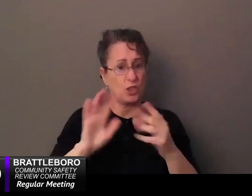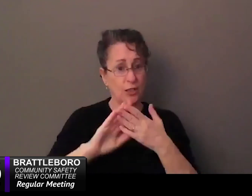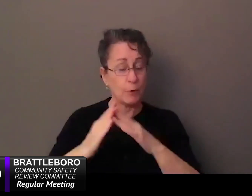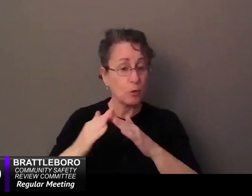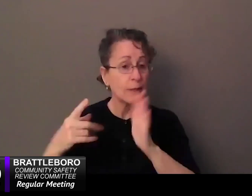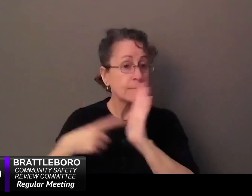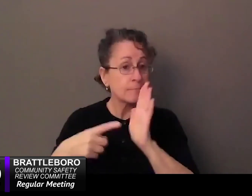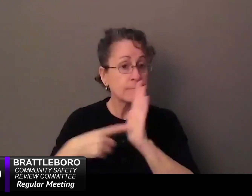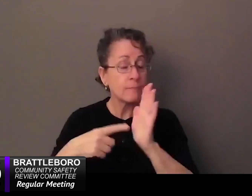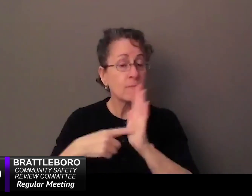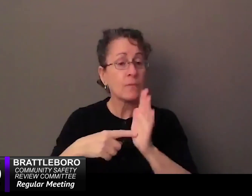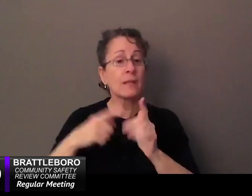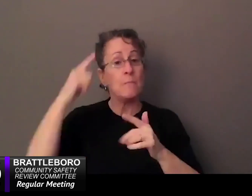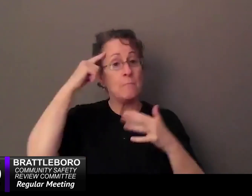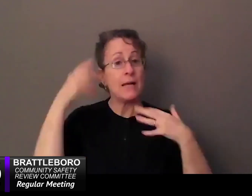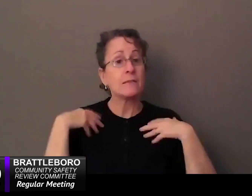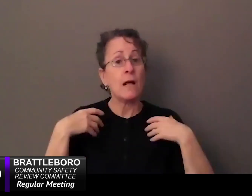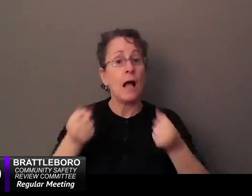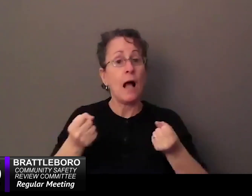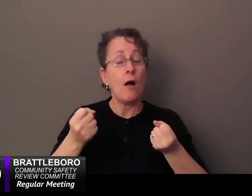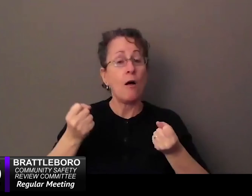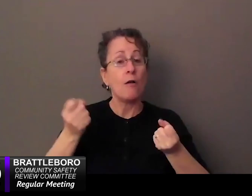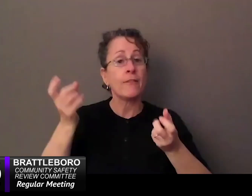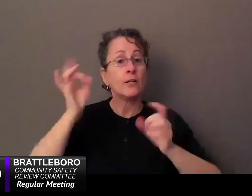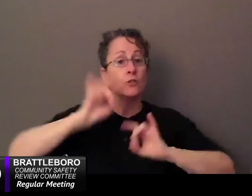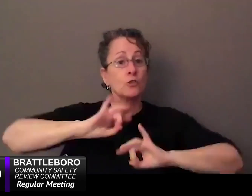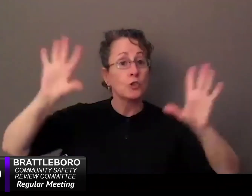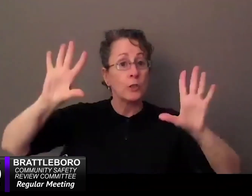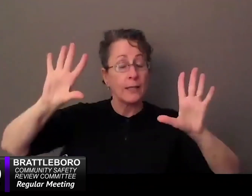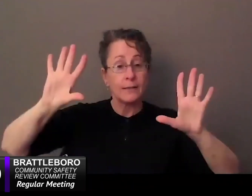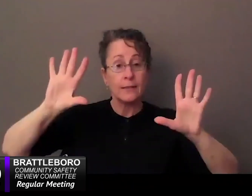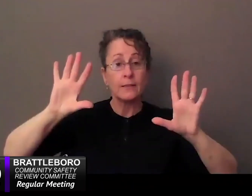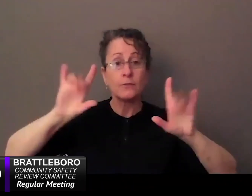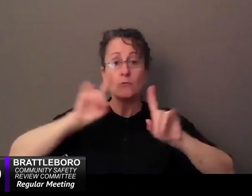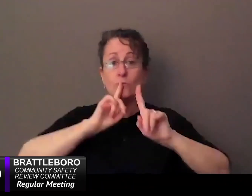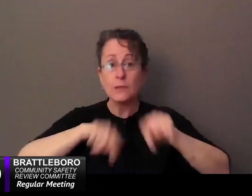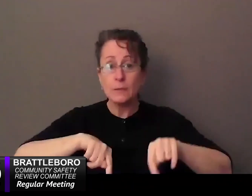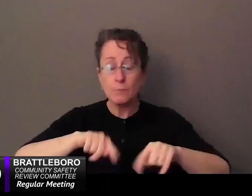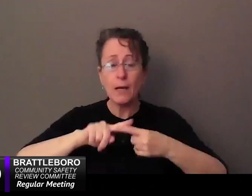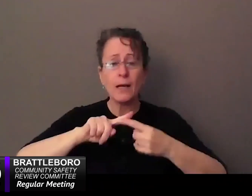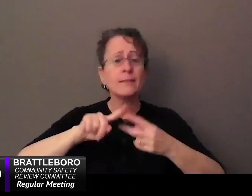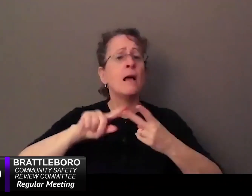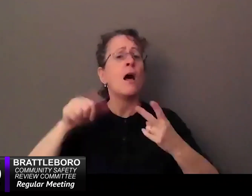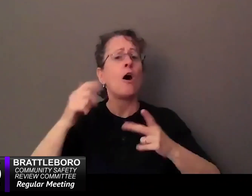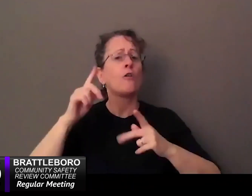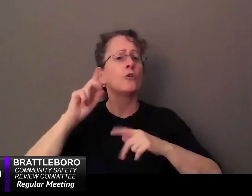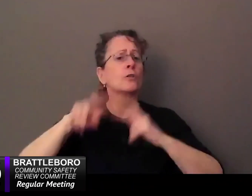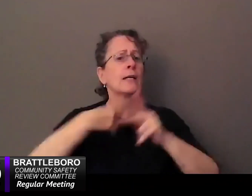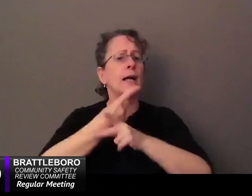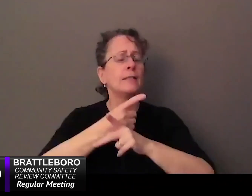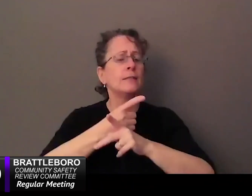crisis responses, the other crisis responses, including the mental health crisis response system.